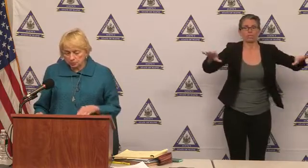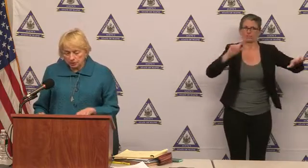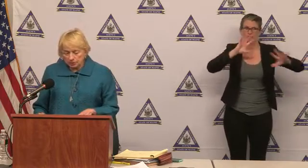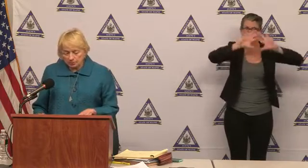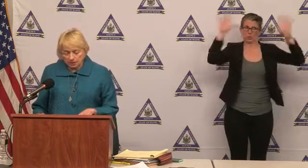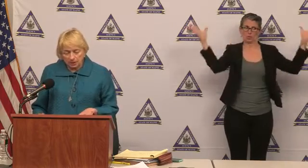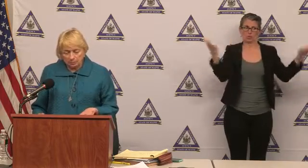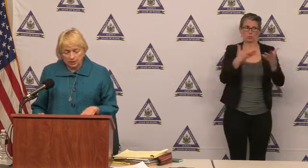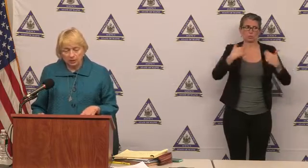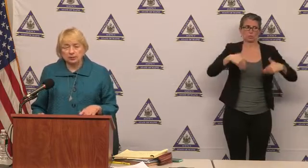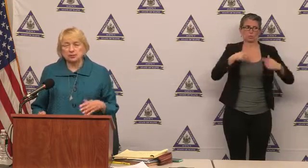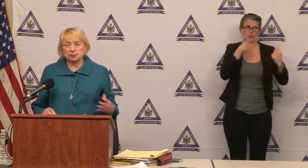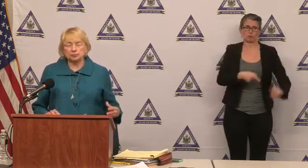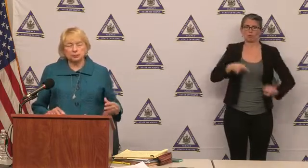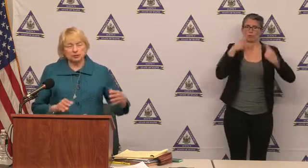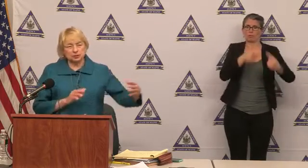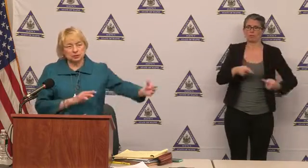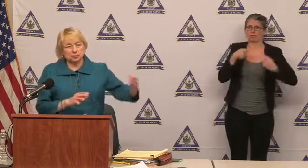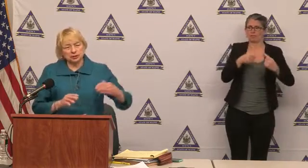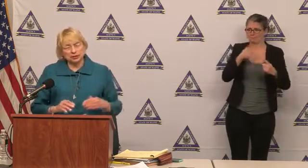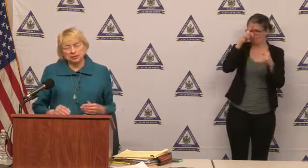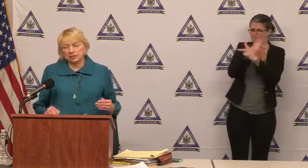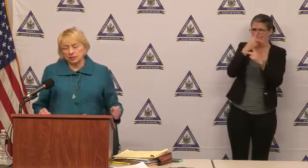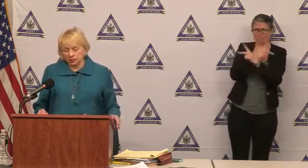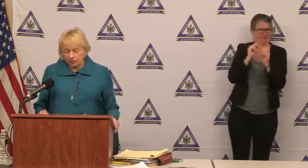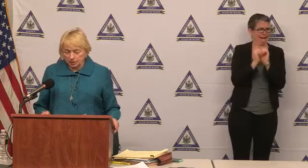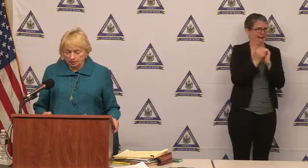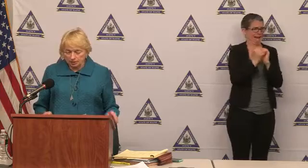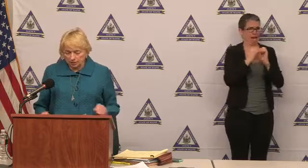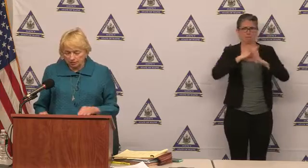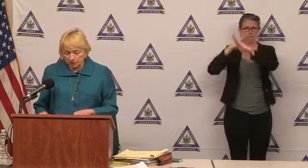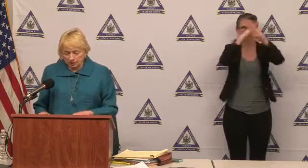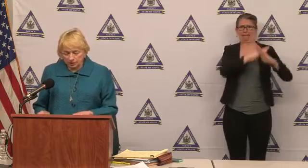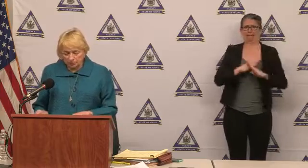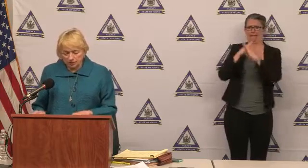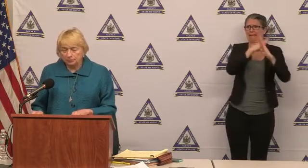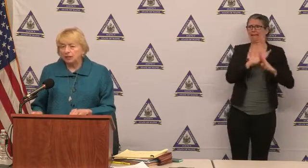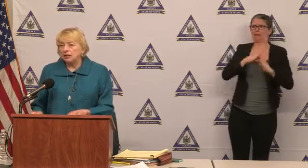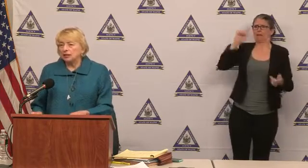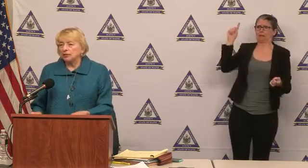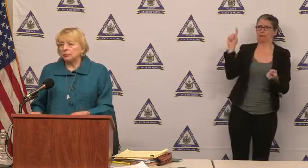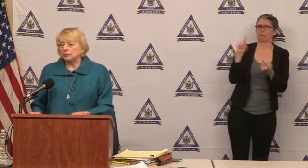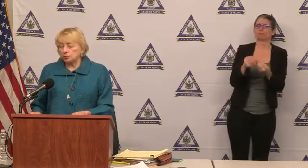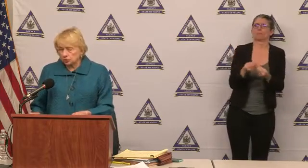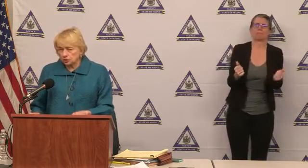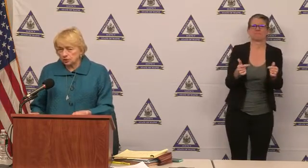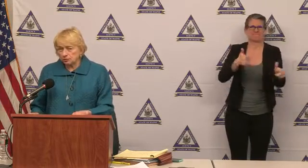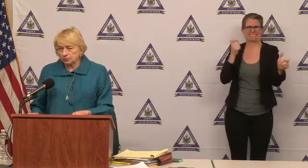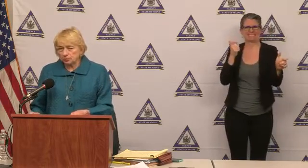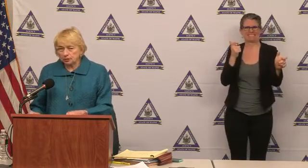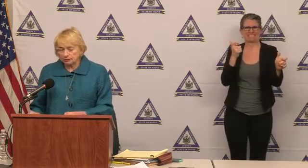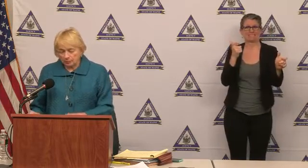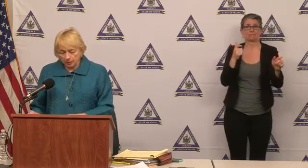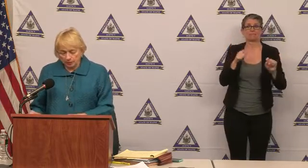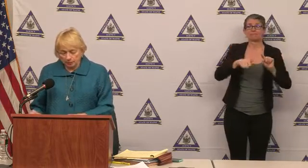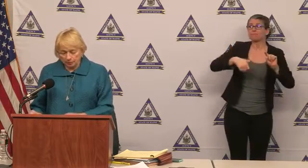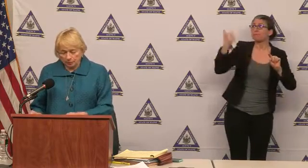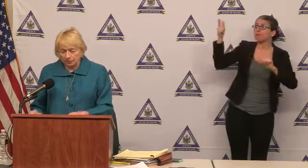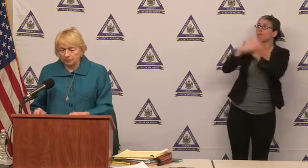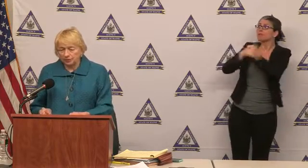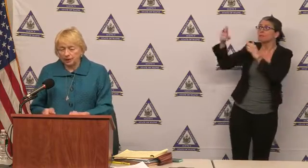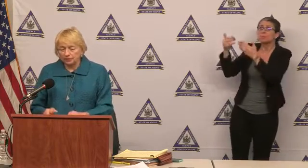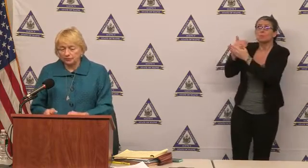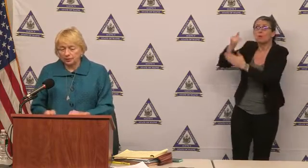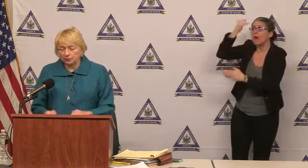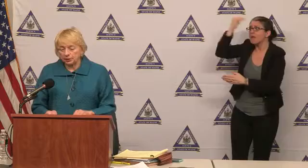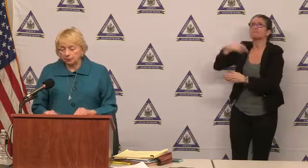pursue must not be done simply because somebody else did it in another state or another country. The solutions must be right for Maine people and